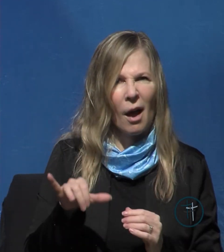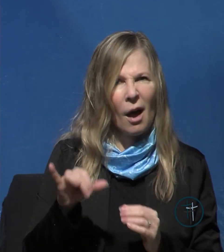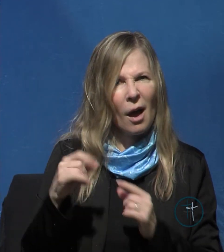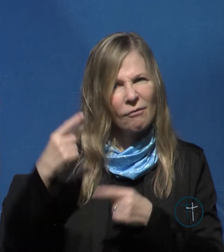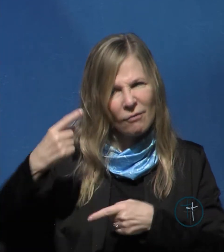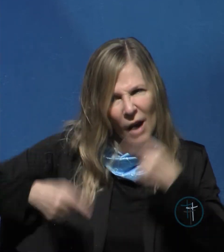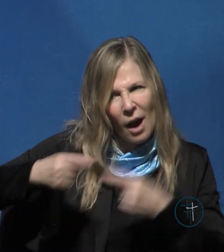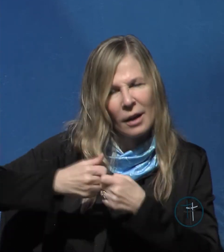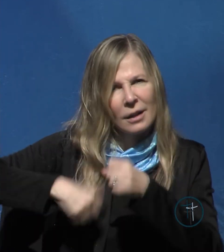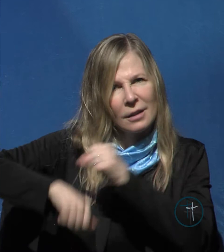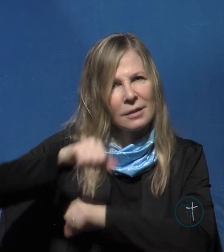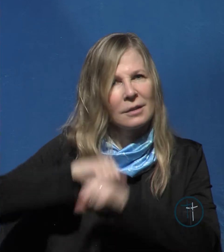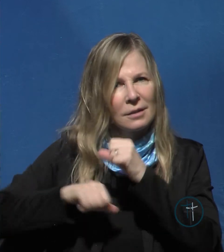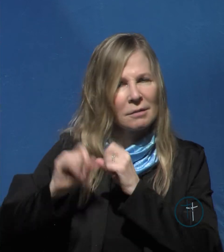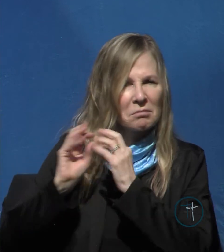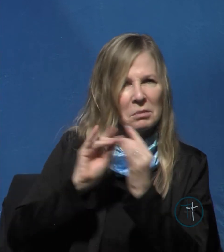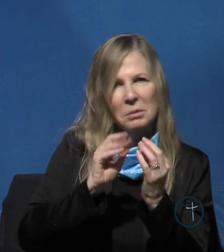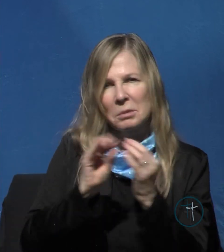fighting with each other.